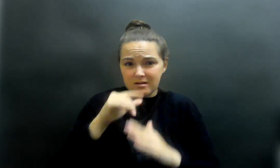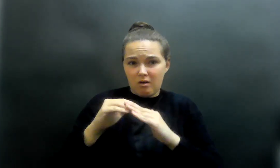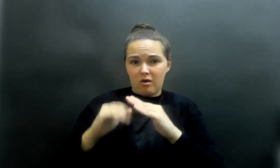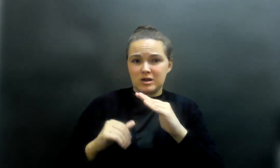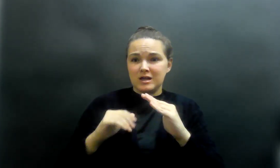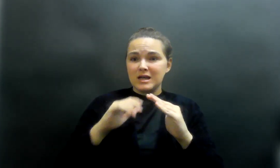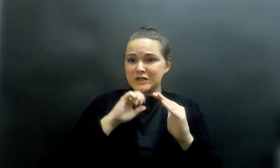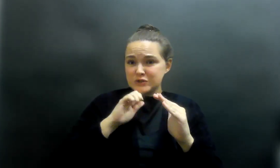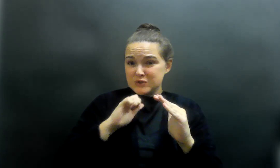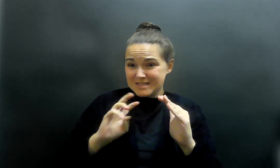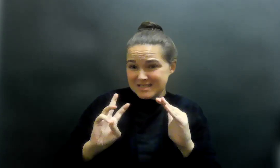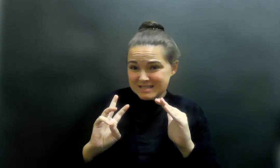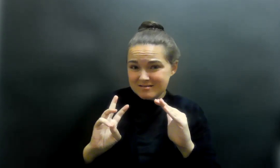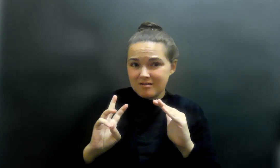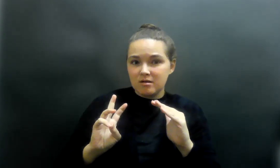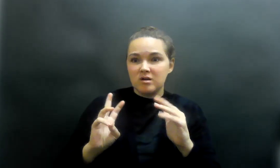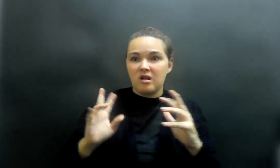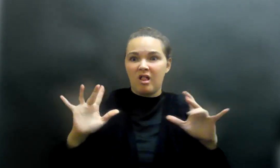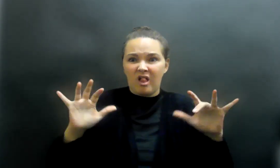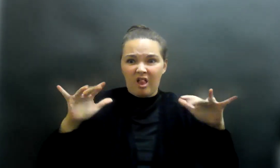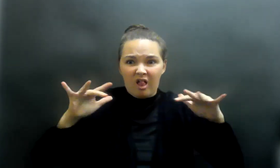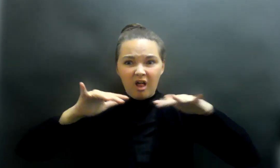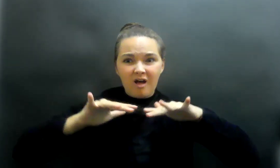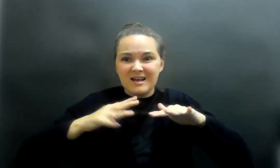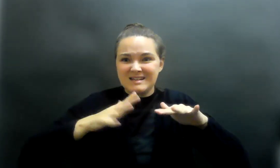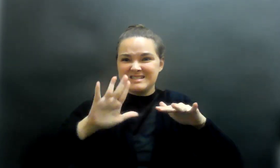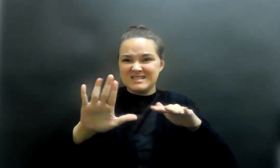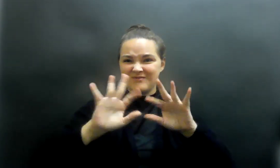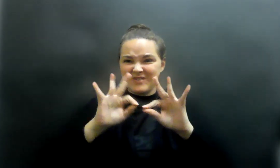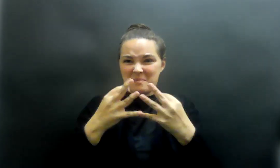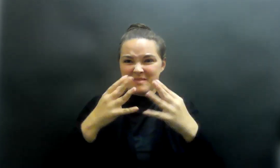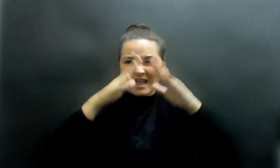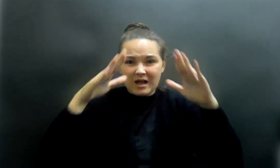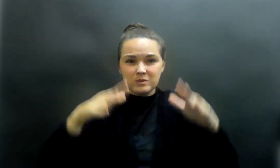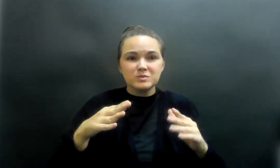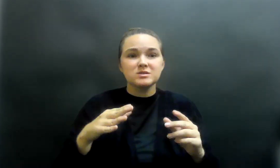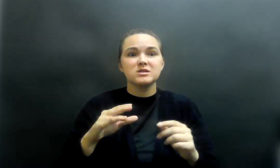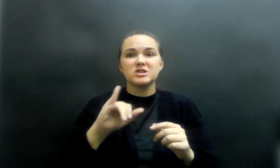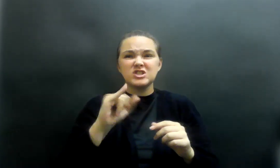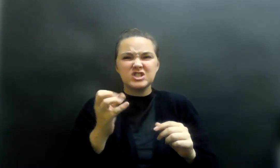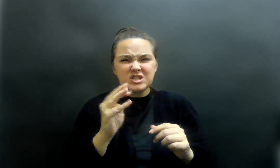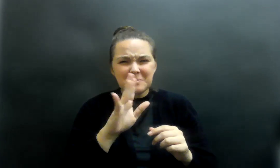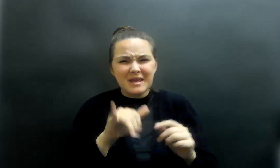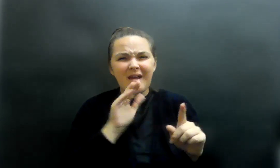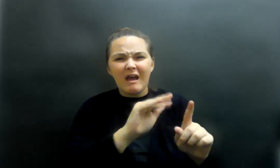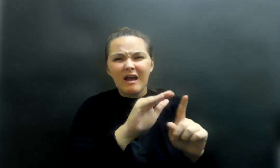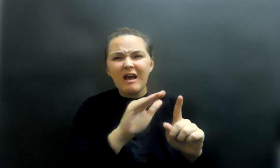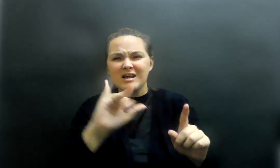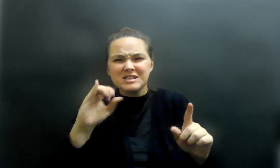were crowded into his family's house for Thanksgiving. Jimmy. Jimmy. Called a little